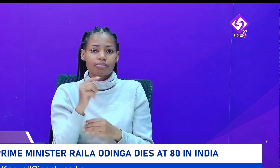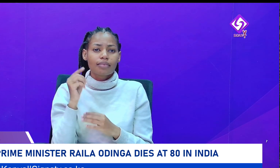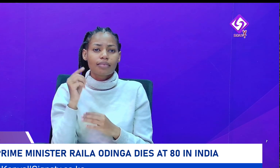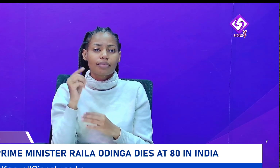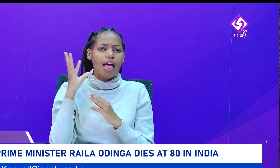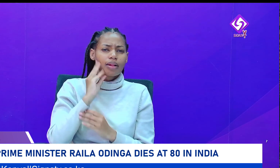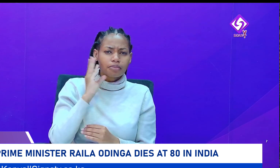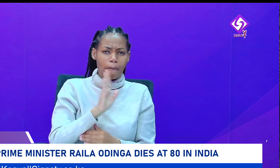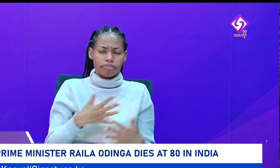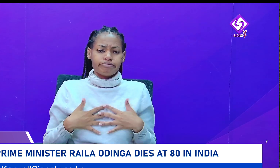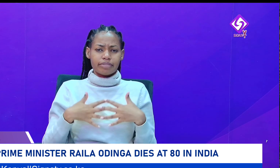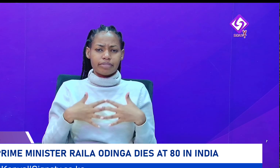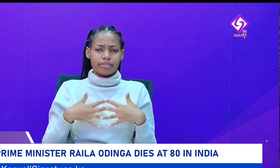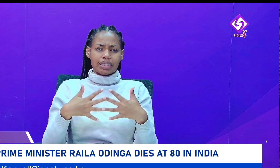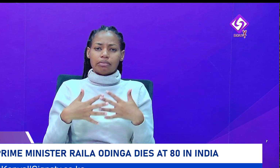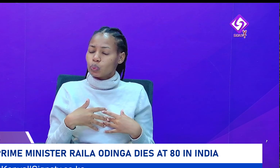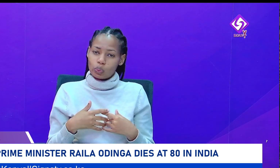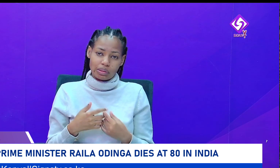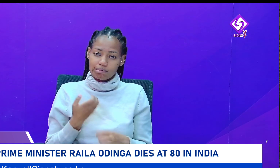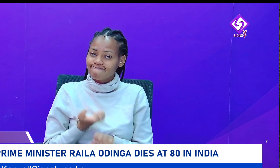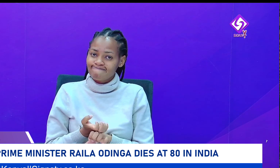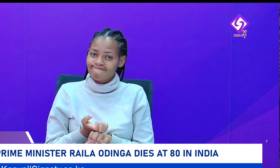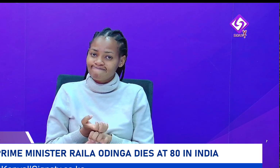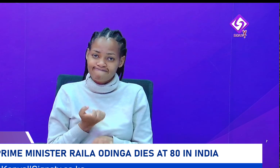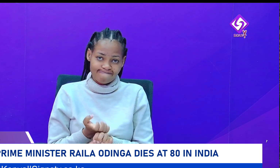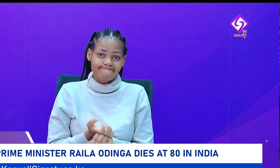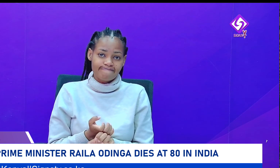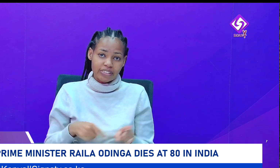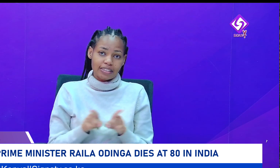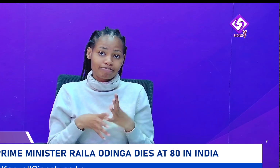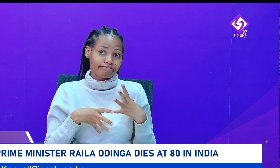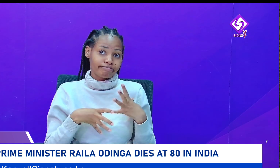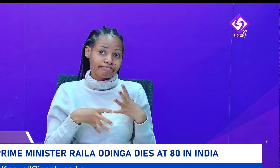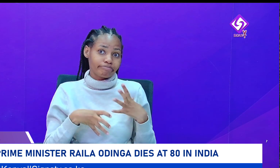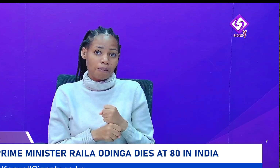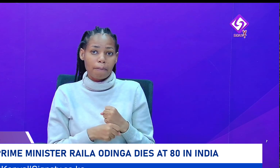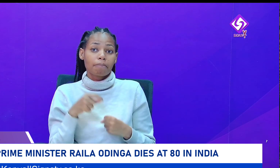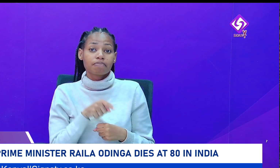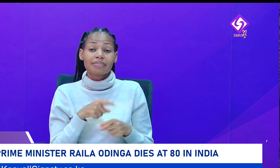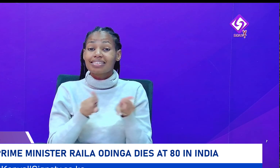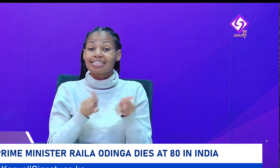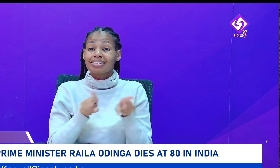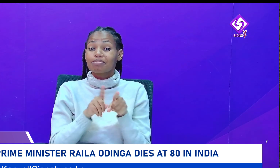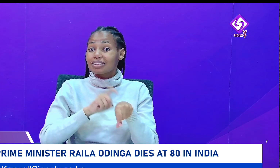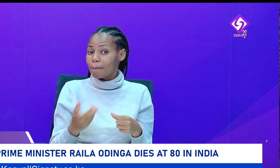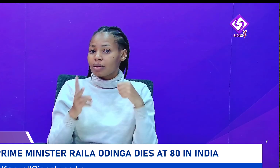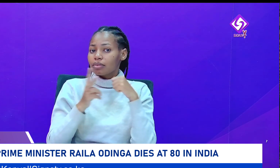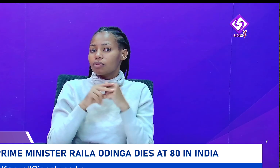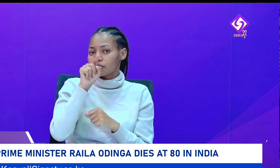breathing difficulties and collapsed at approximately 7:45 a.m. He was immediately rushed